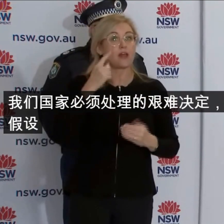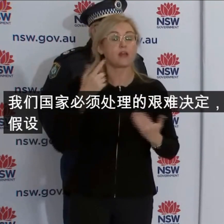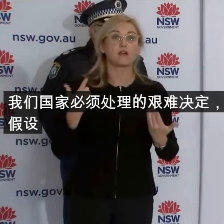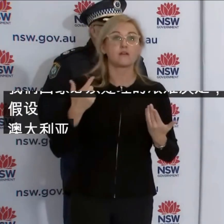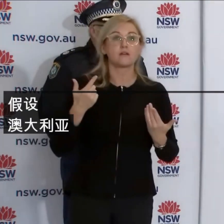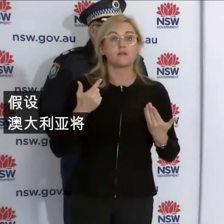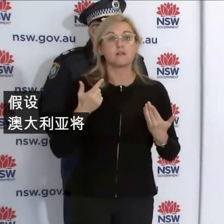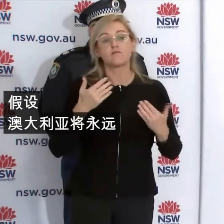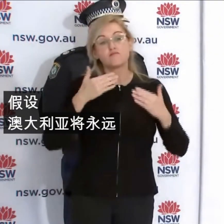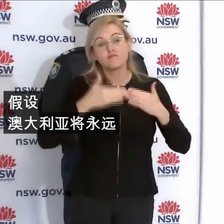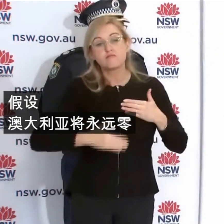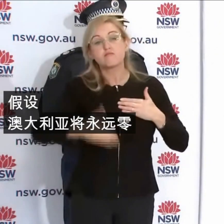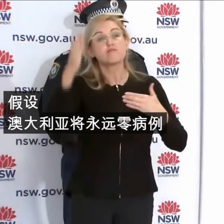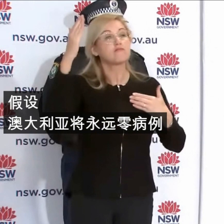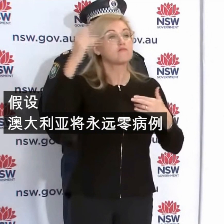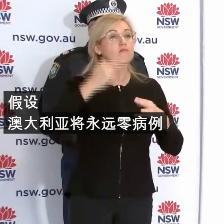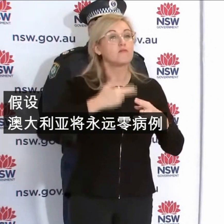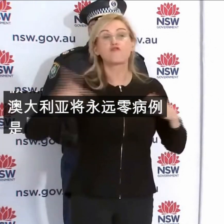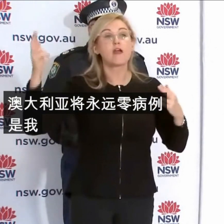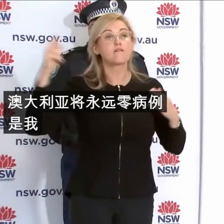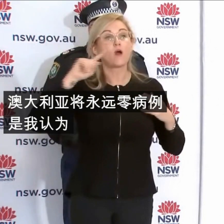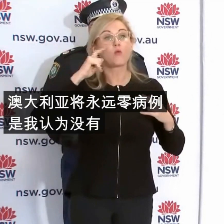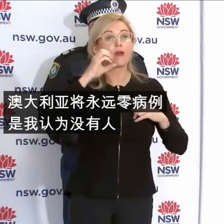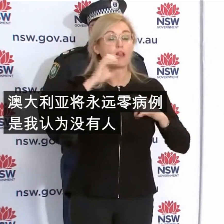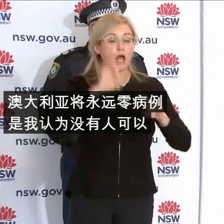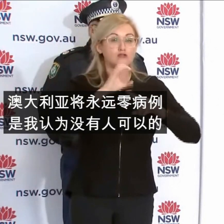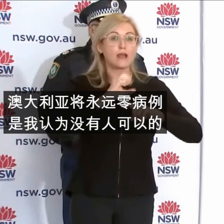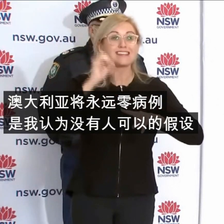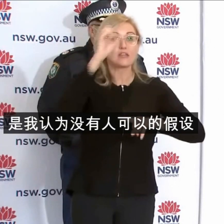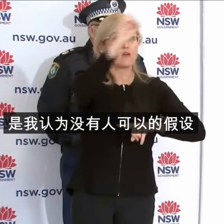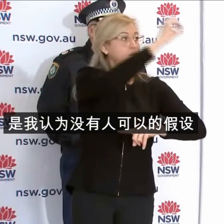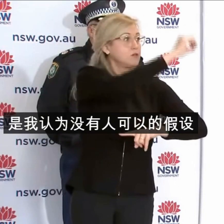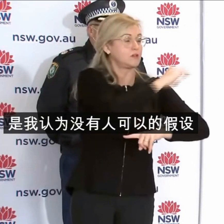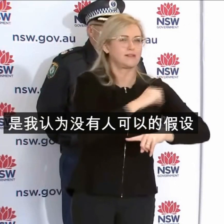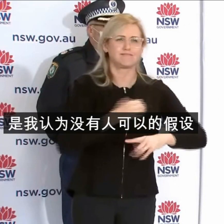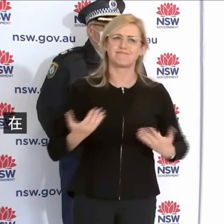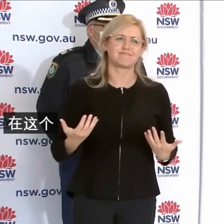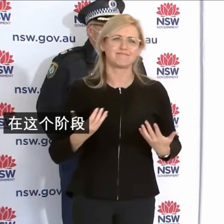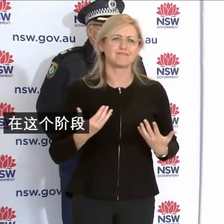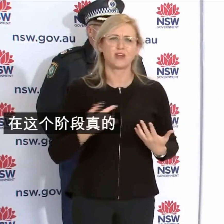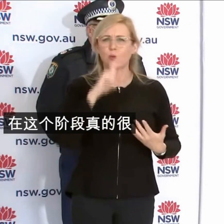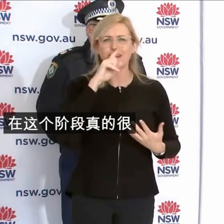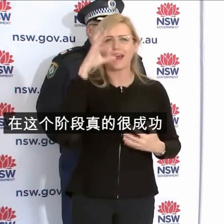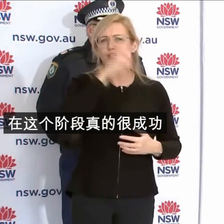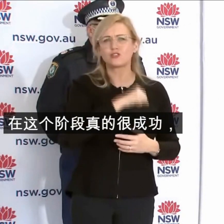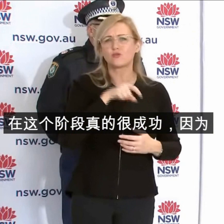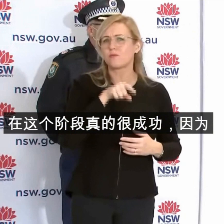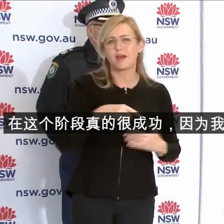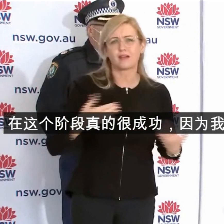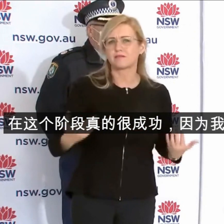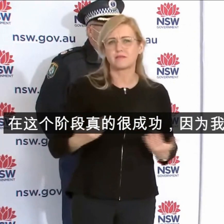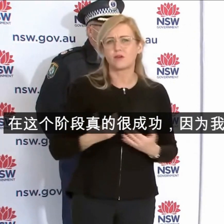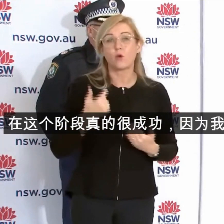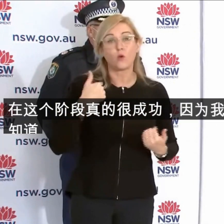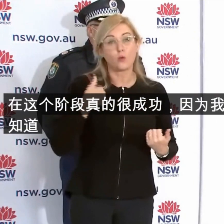forevermore there'll be zero cases around Australia is, I think, an assumption that nobody can really make at this stage, because